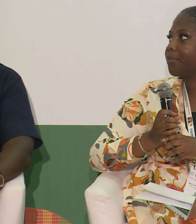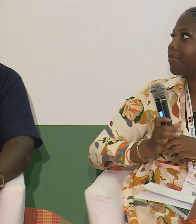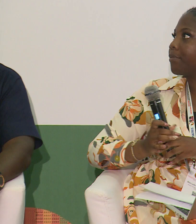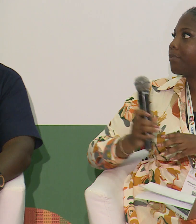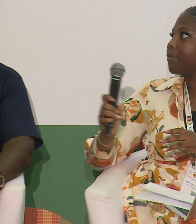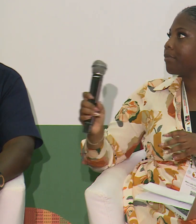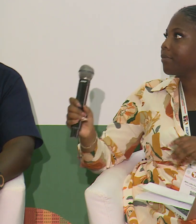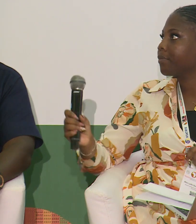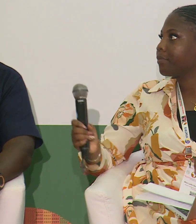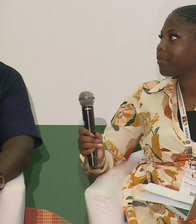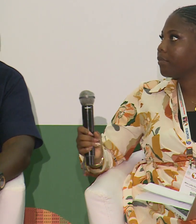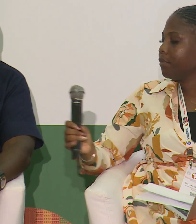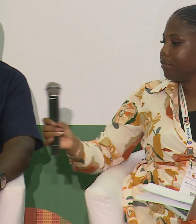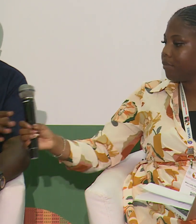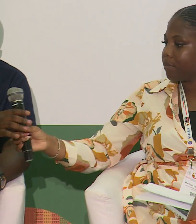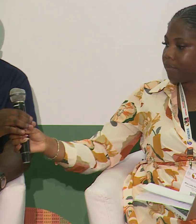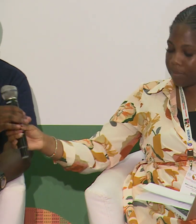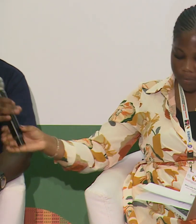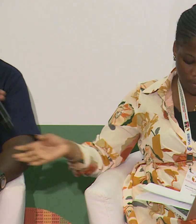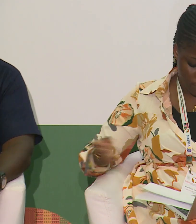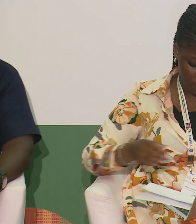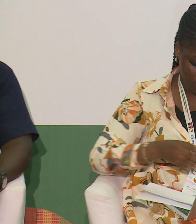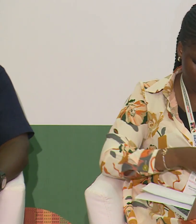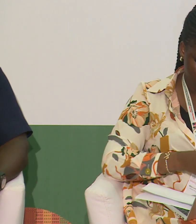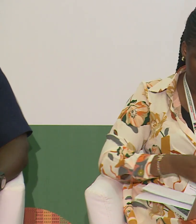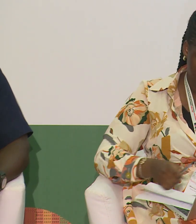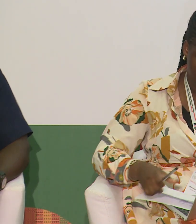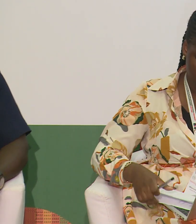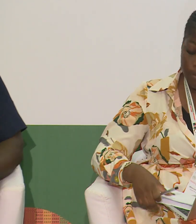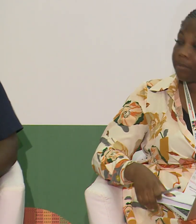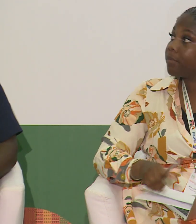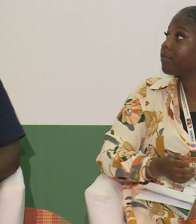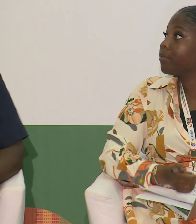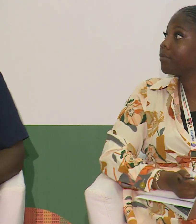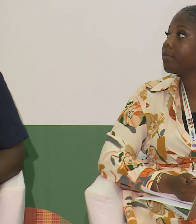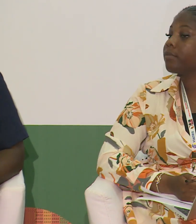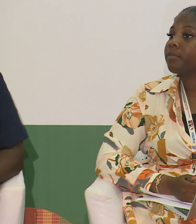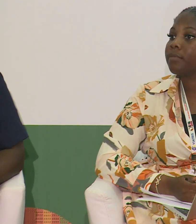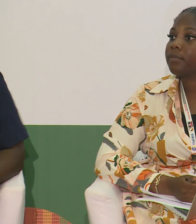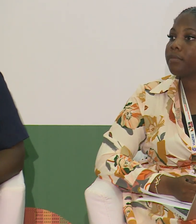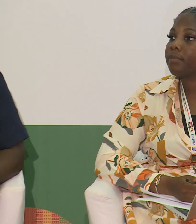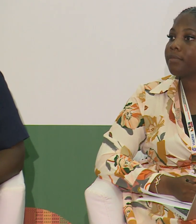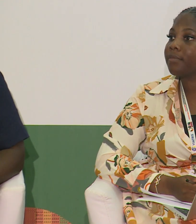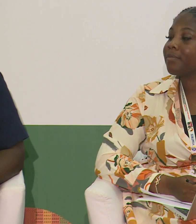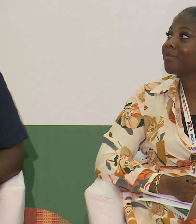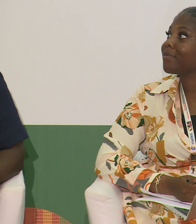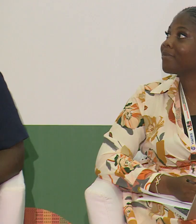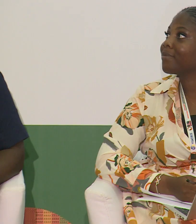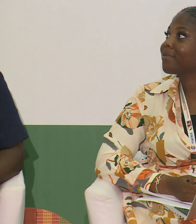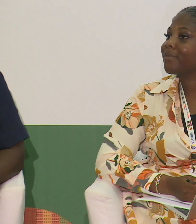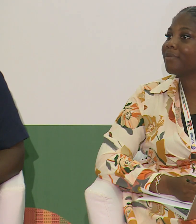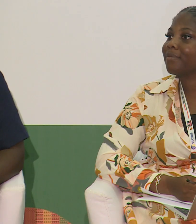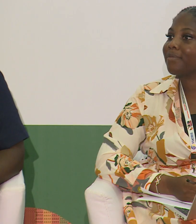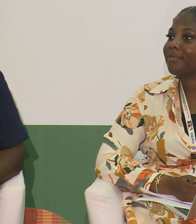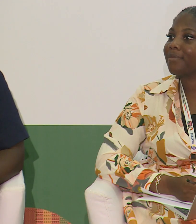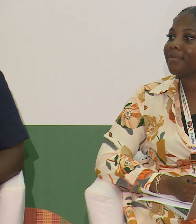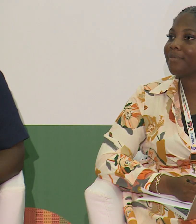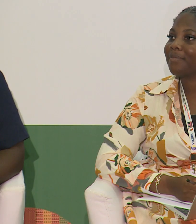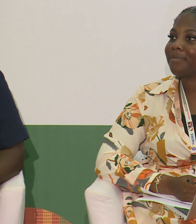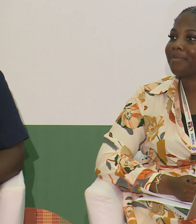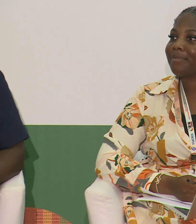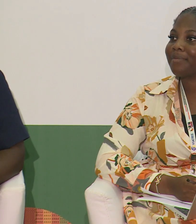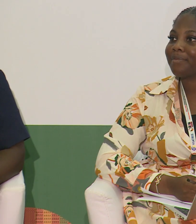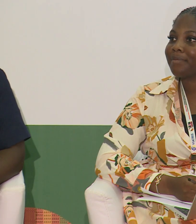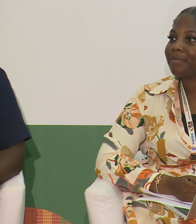you. Okay, thank you, Lydia. I think Lydia and the guy, you need to see each other and